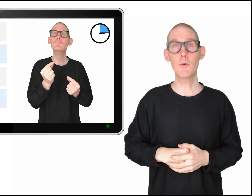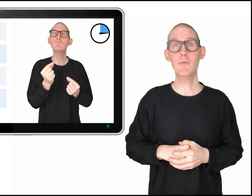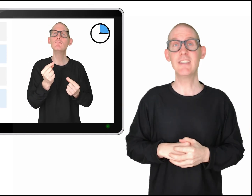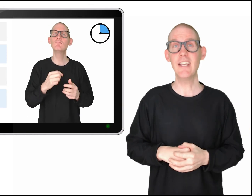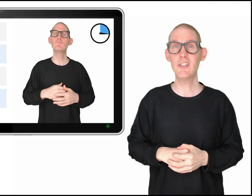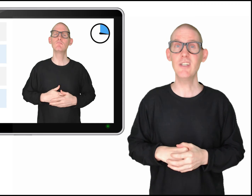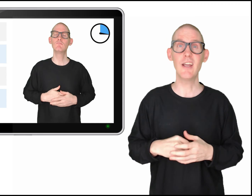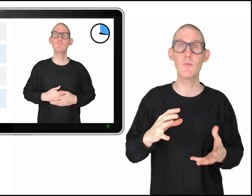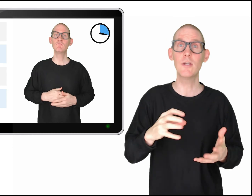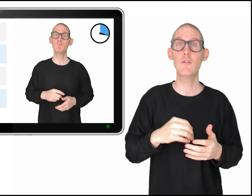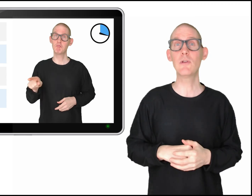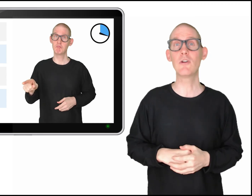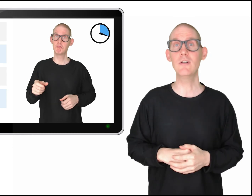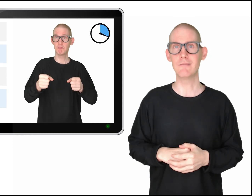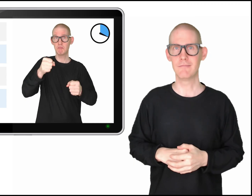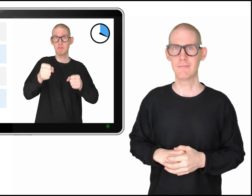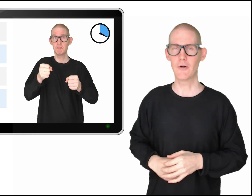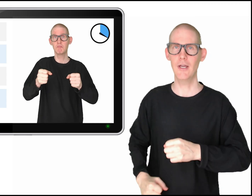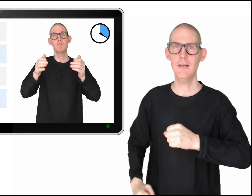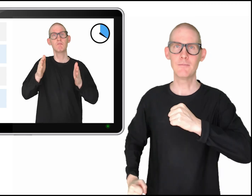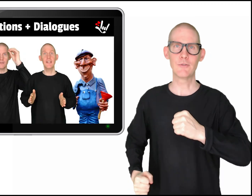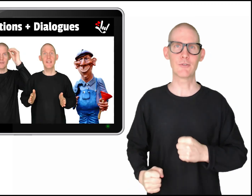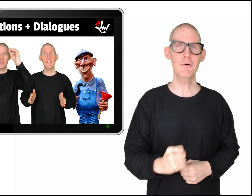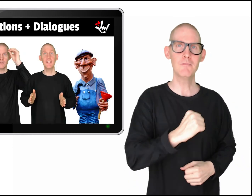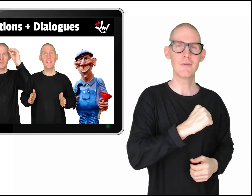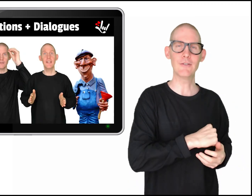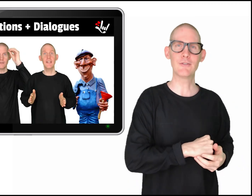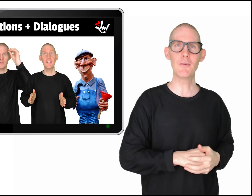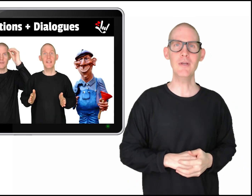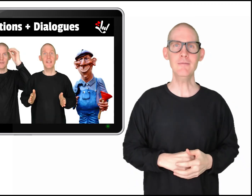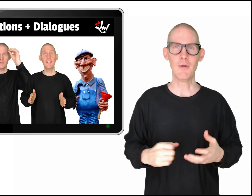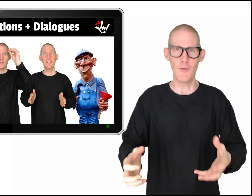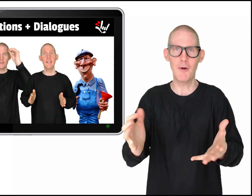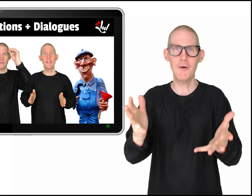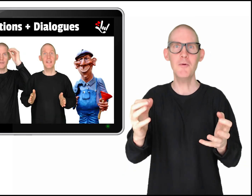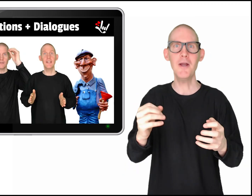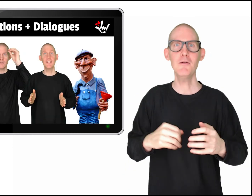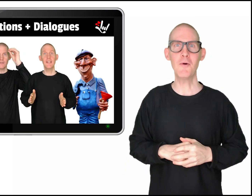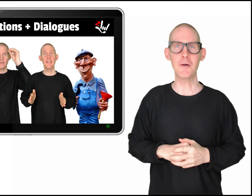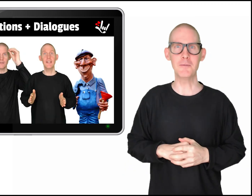been teaching and what you've been learning. Okay? So let's jump in. What are we waiting for?